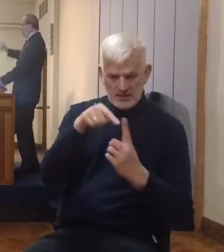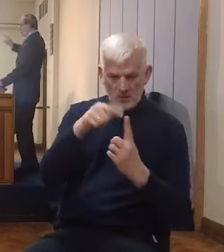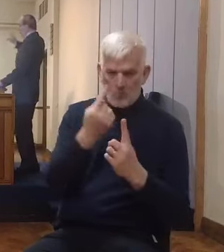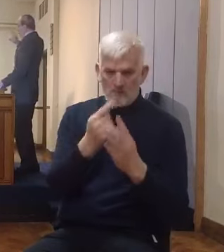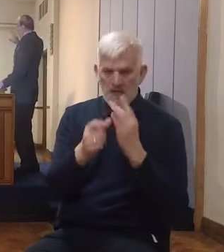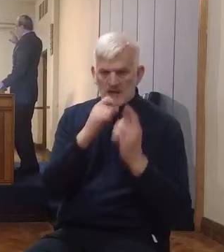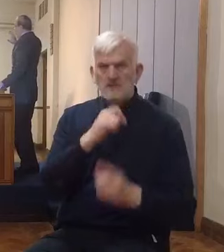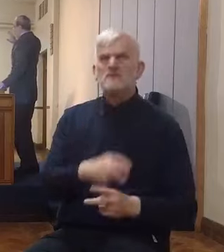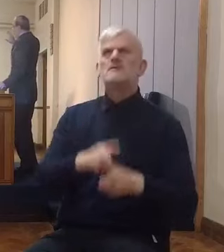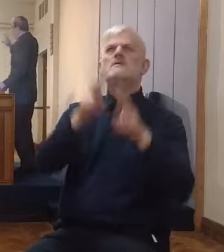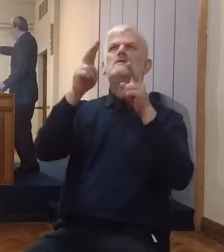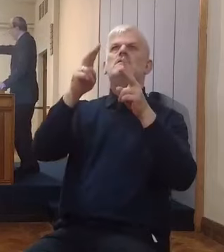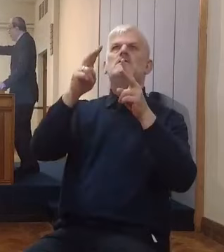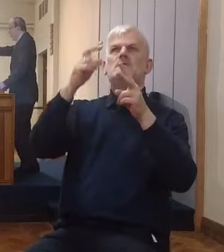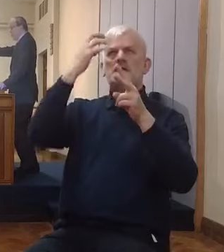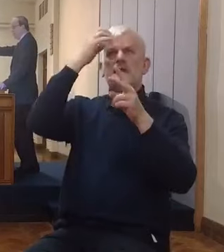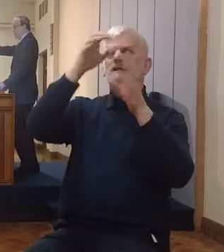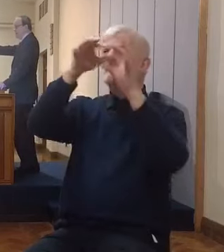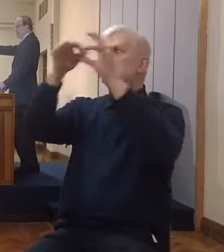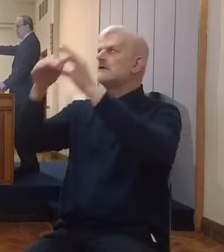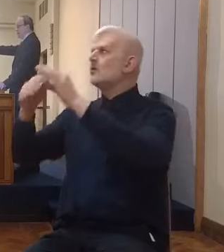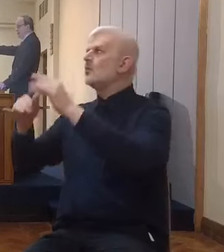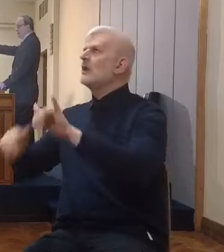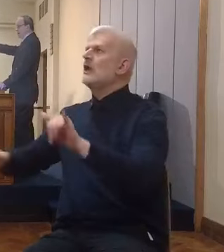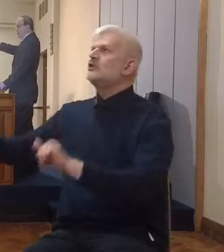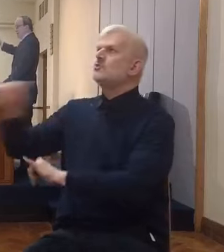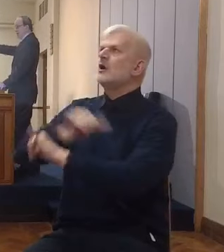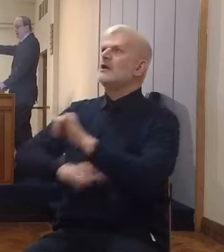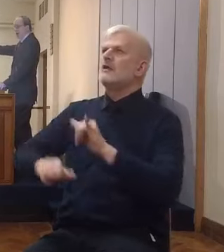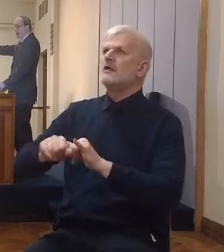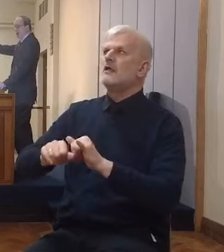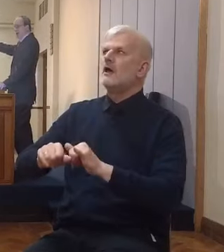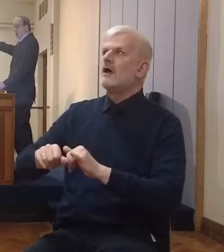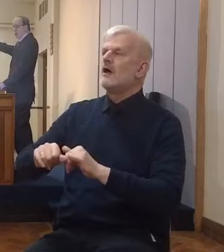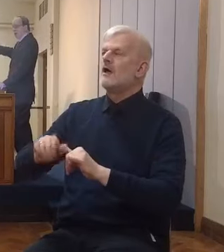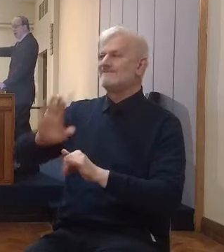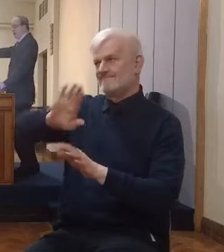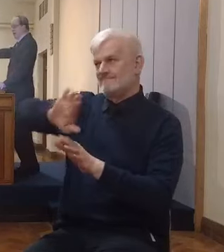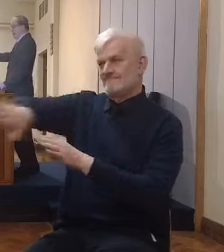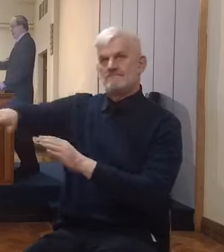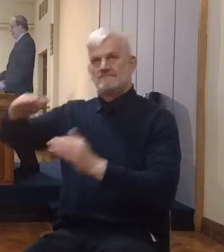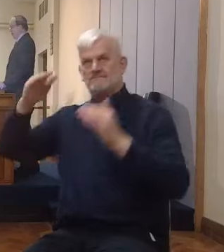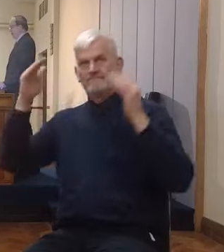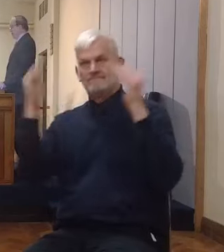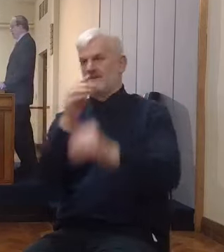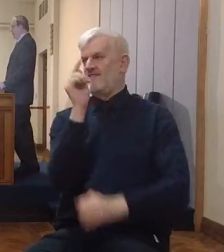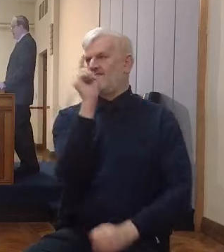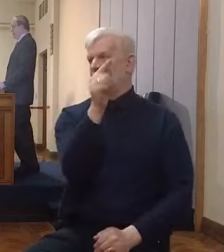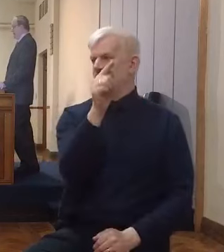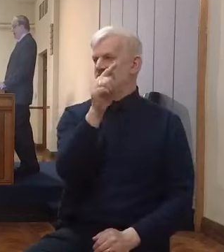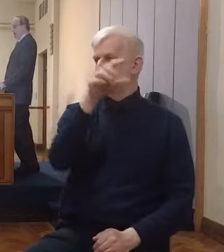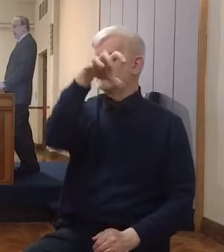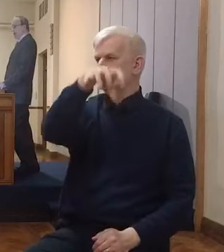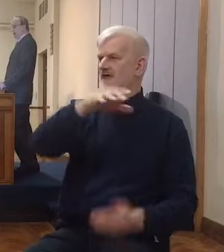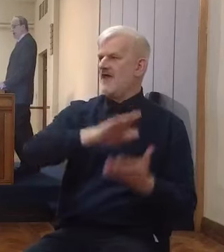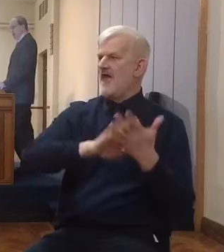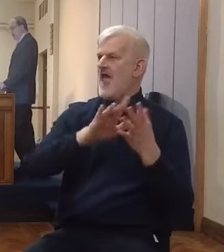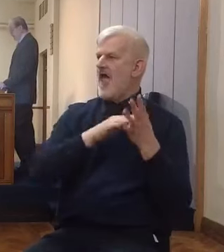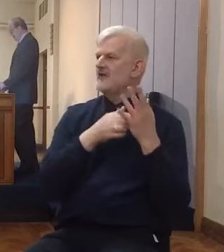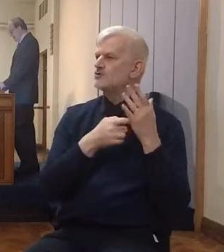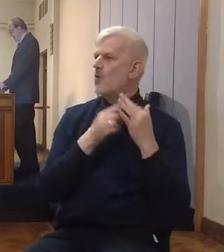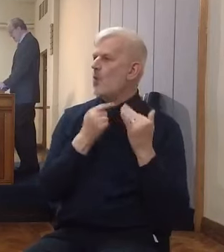do? I'll go for Hazel. Break Hazel, you'll break everything. And he was